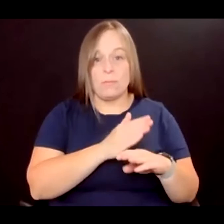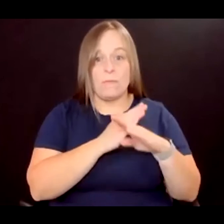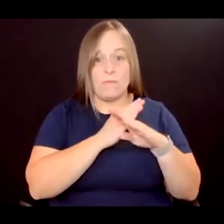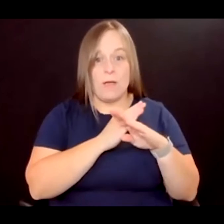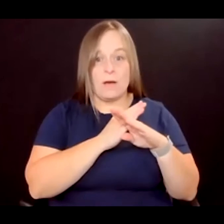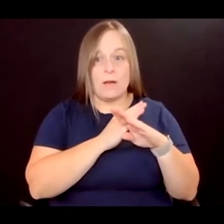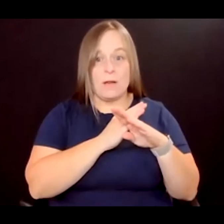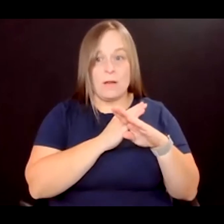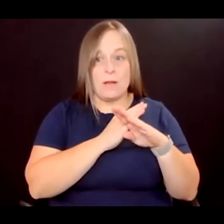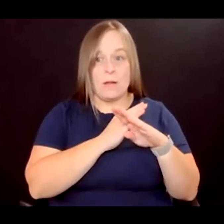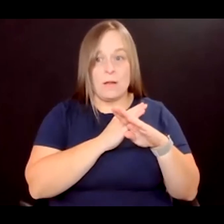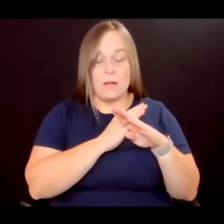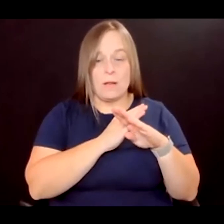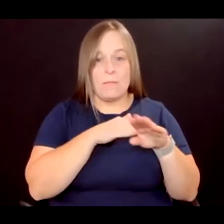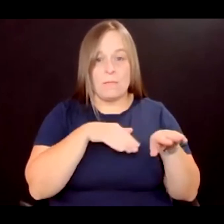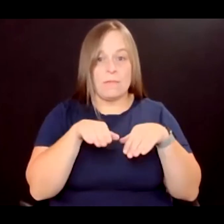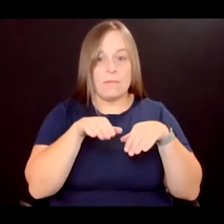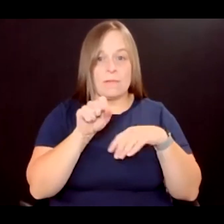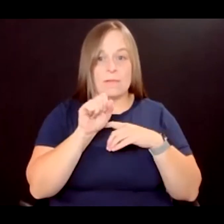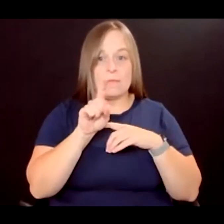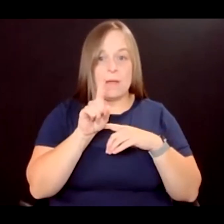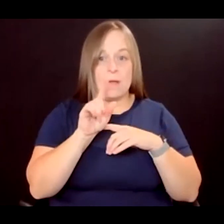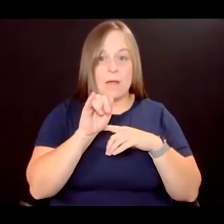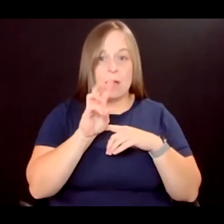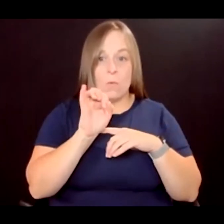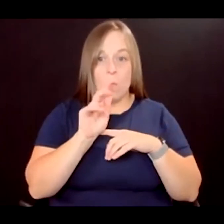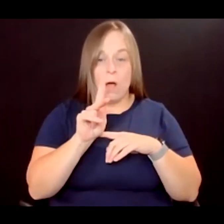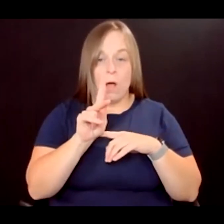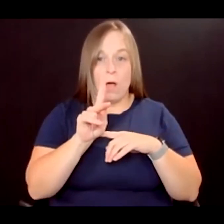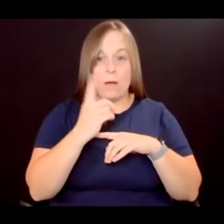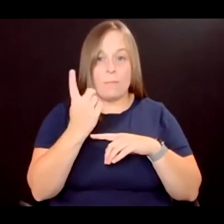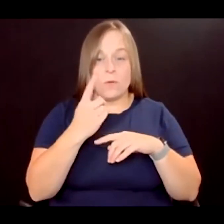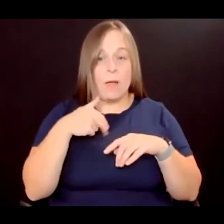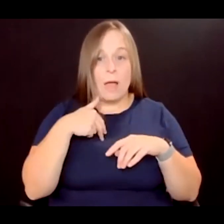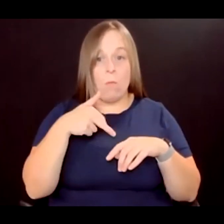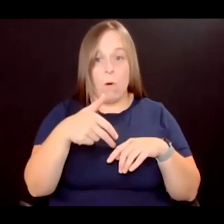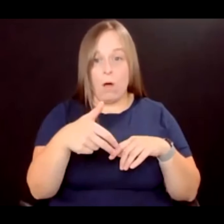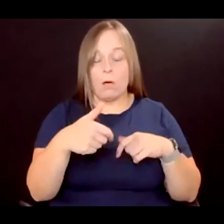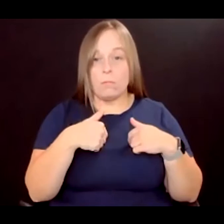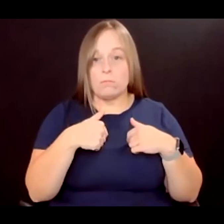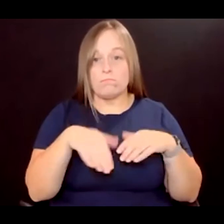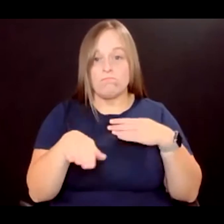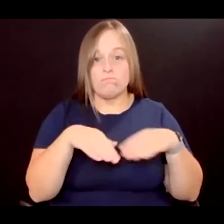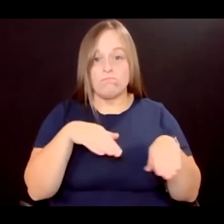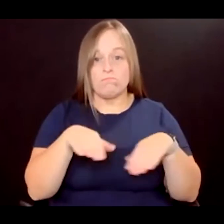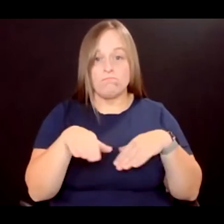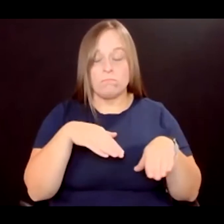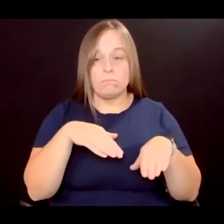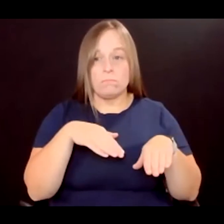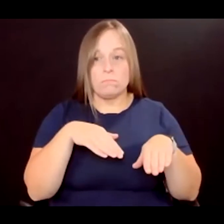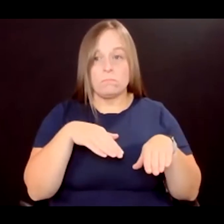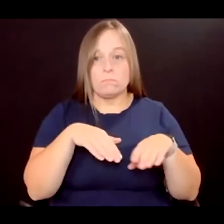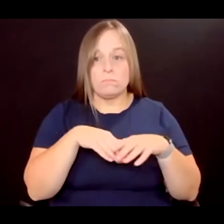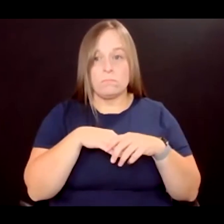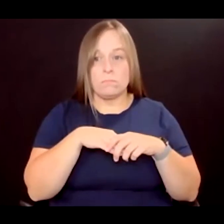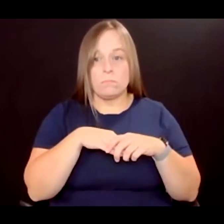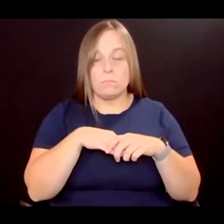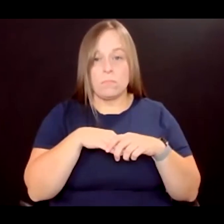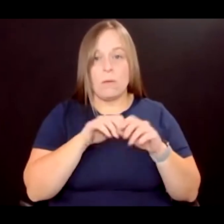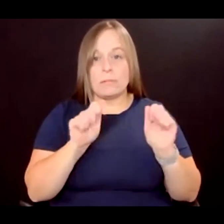with his radio program, and always showed up when there was good times and bad times. I can assure you I will do the same. That's how I